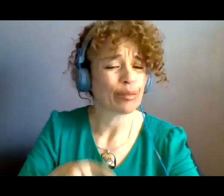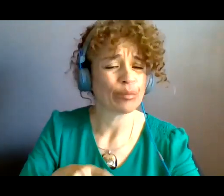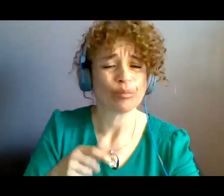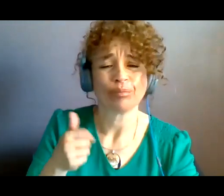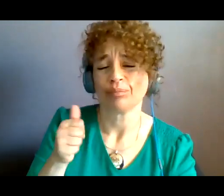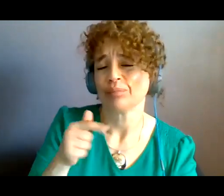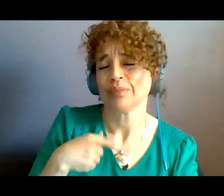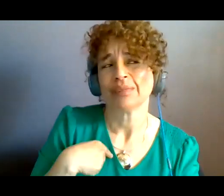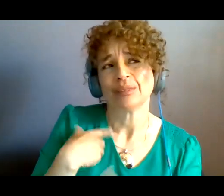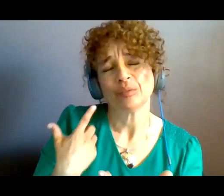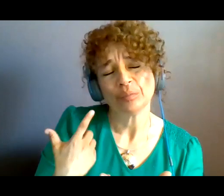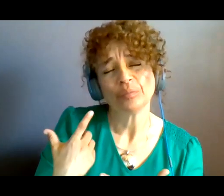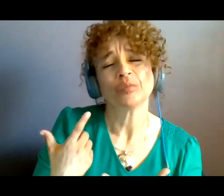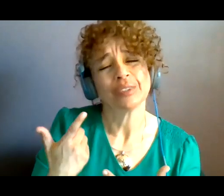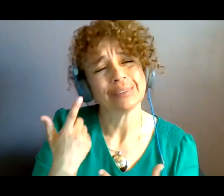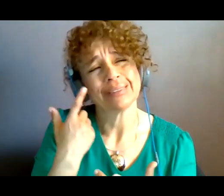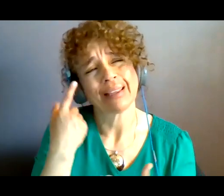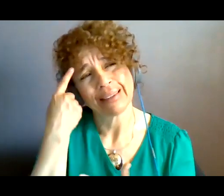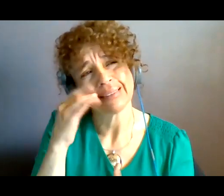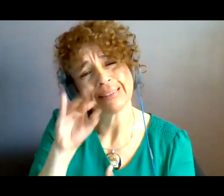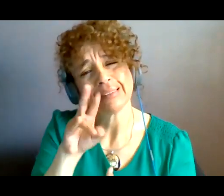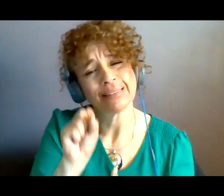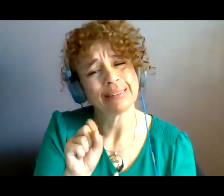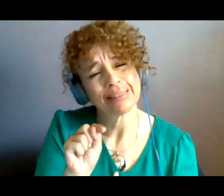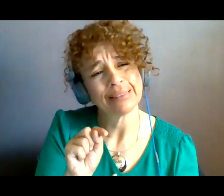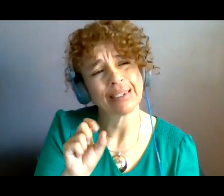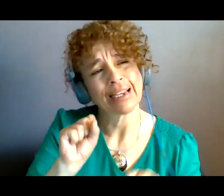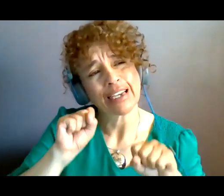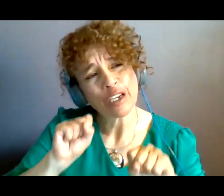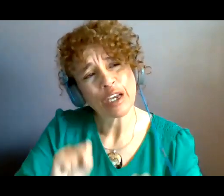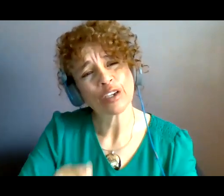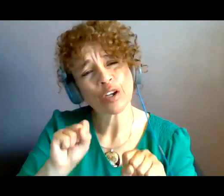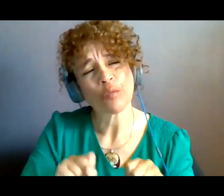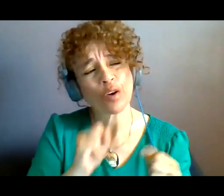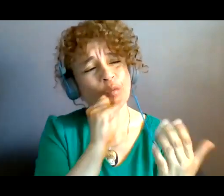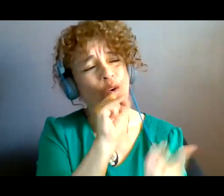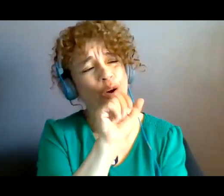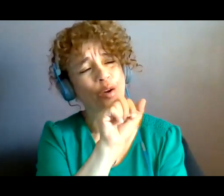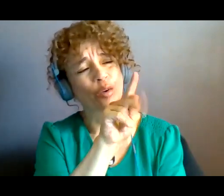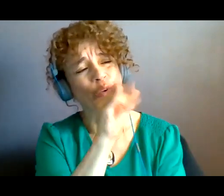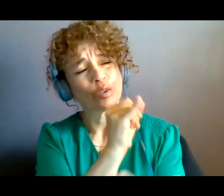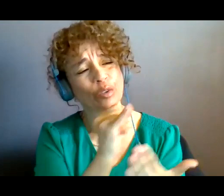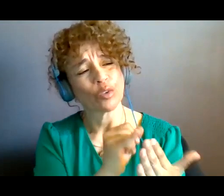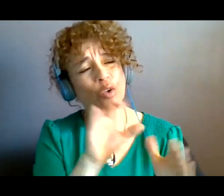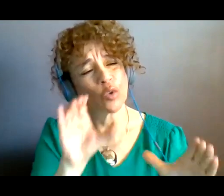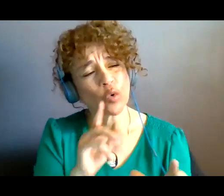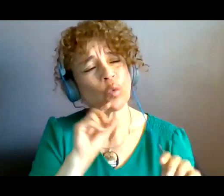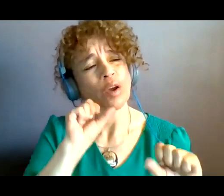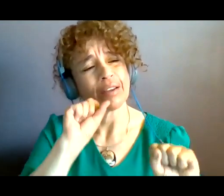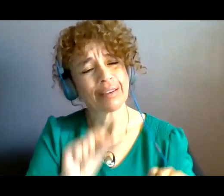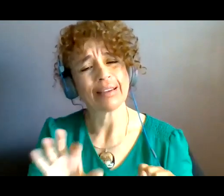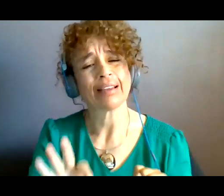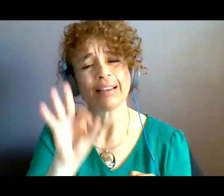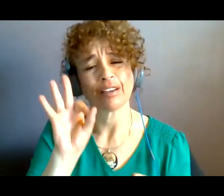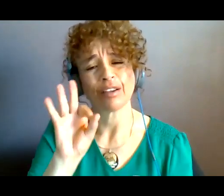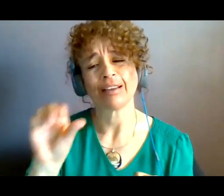So I think that there's just a capability of art to do things that can't be done in